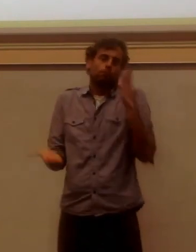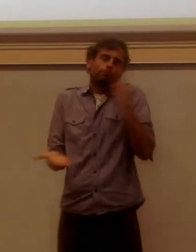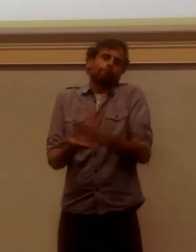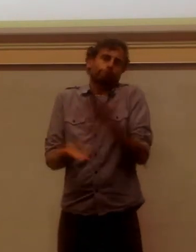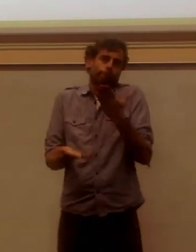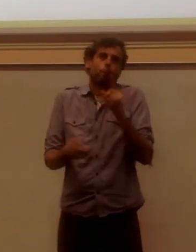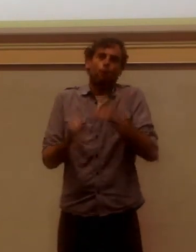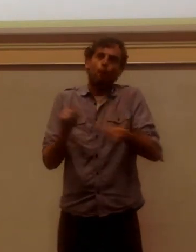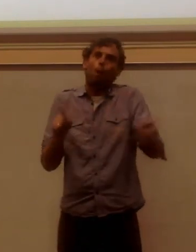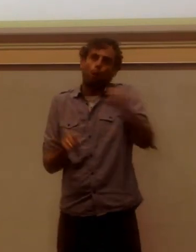as a consequence,